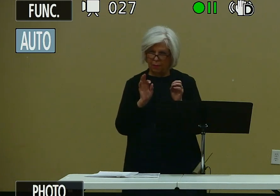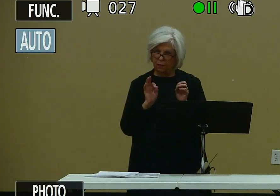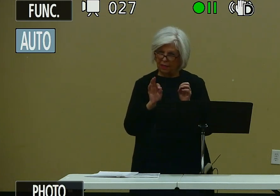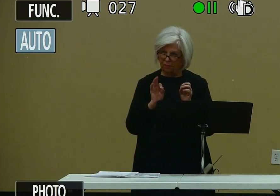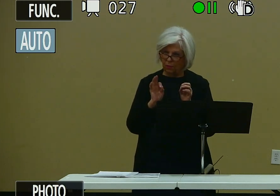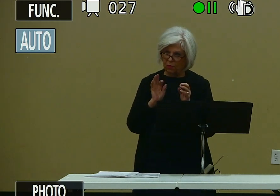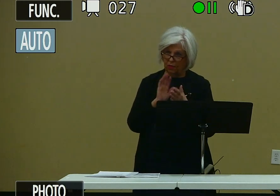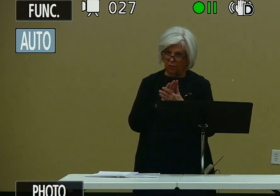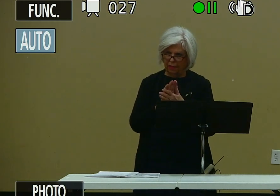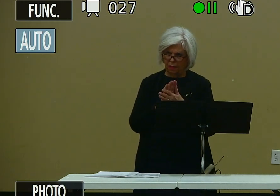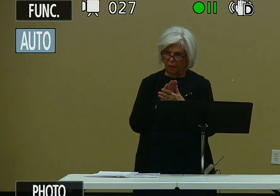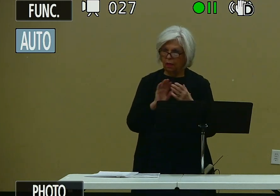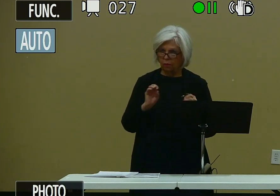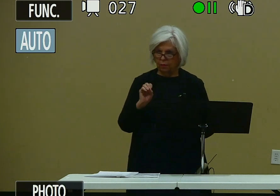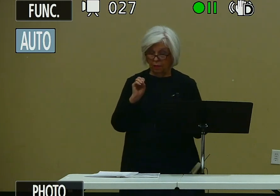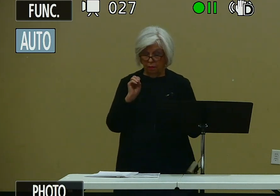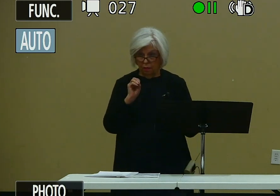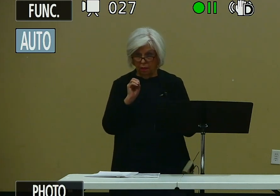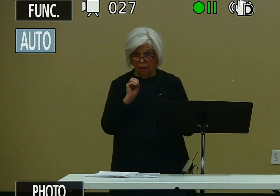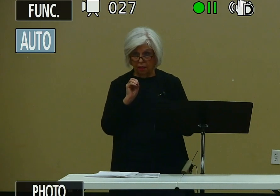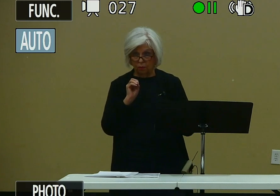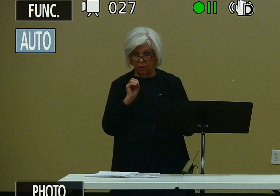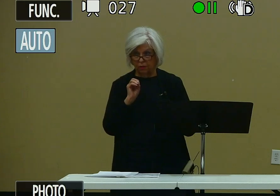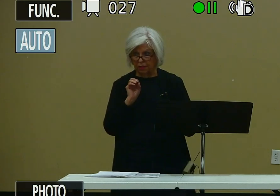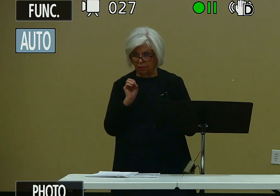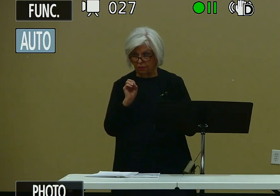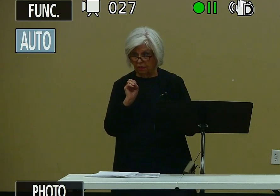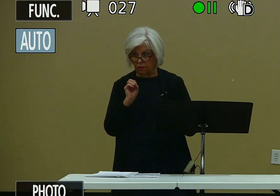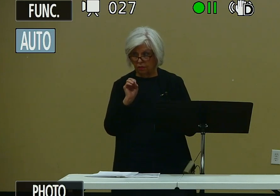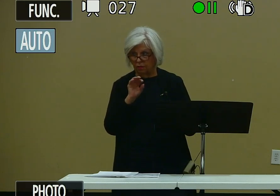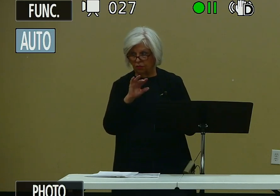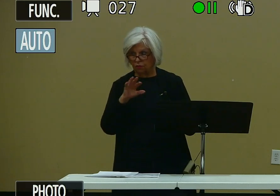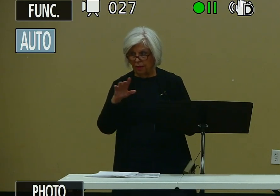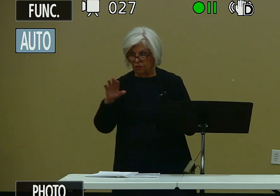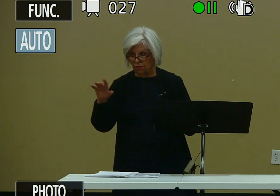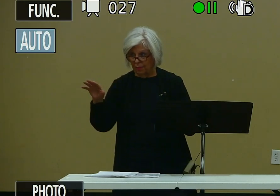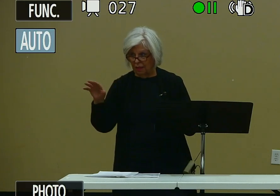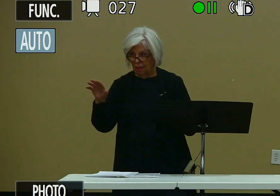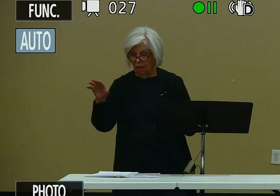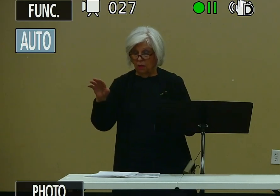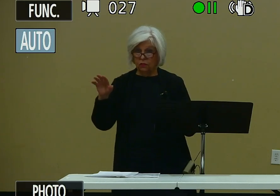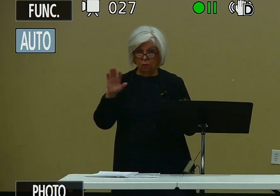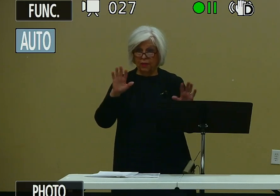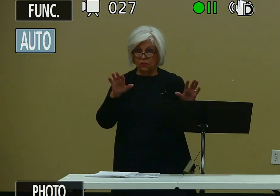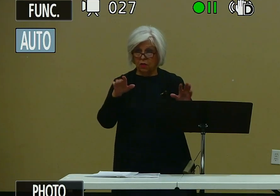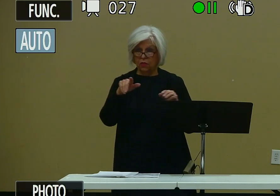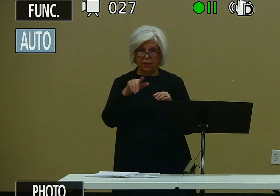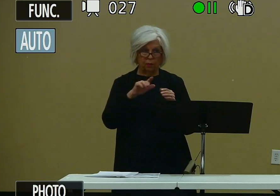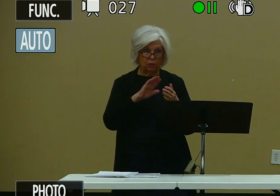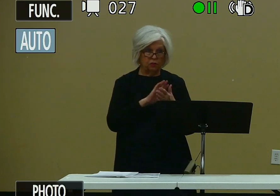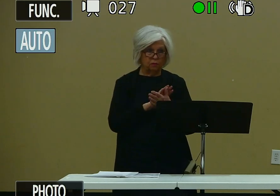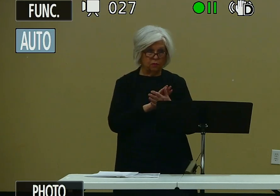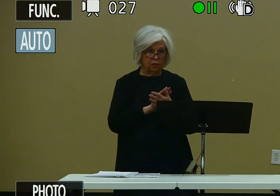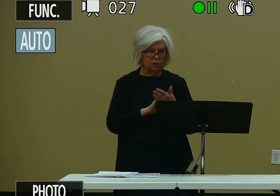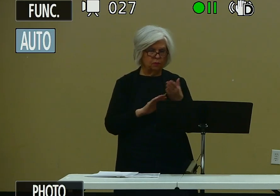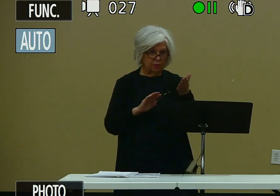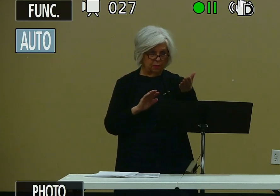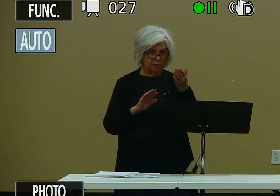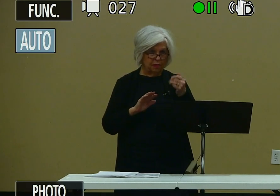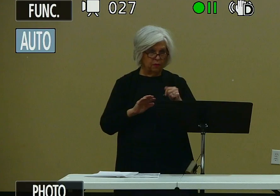deaf person, it's like, wait a minute, I got to watch you carefully because you're too fast for me. So that's the other thing I wanted to address. You were saying the lady